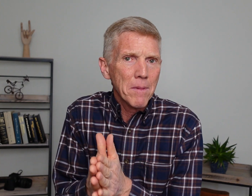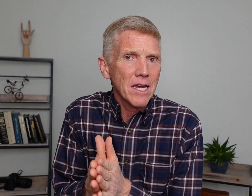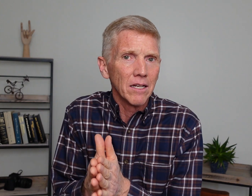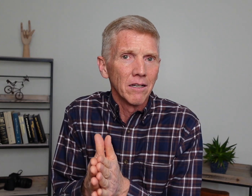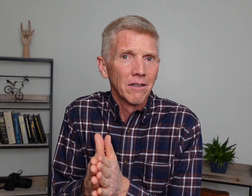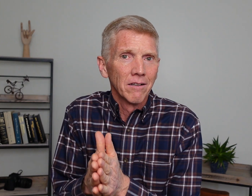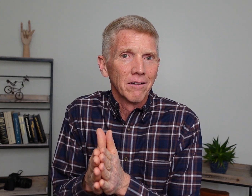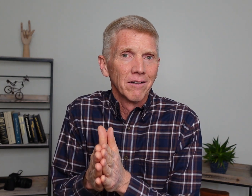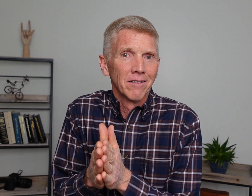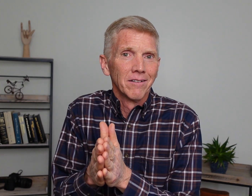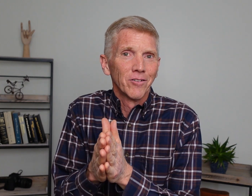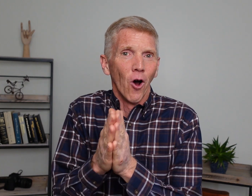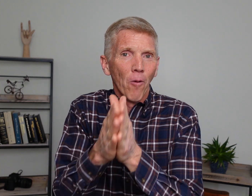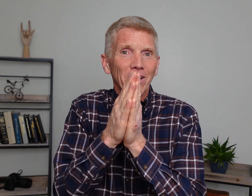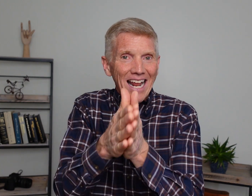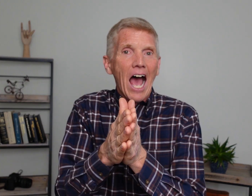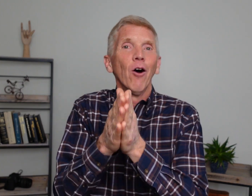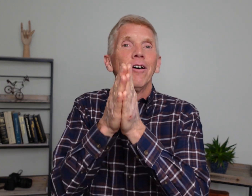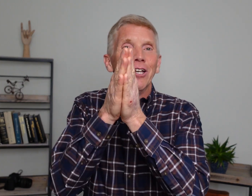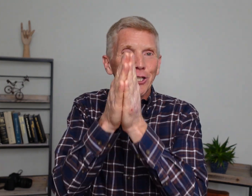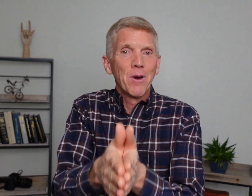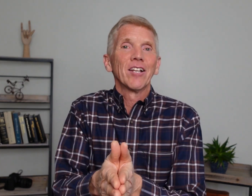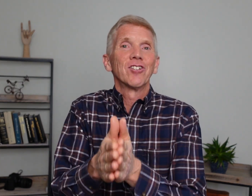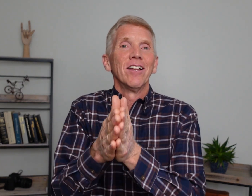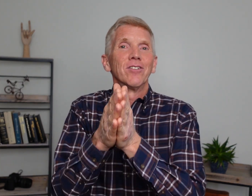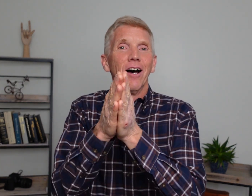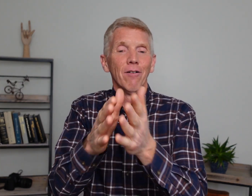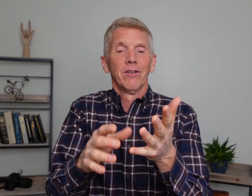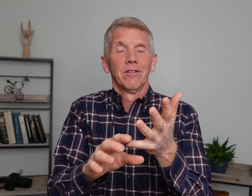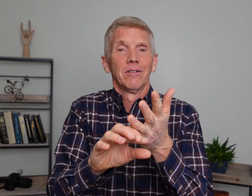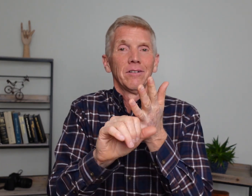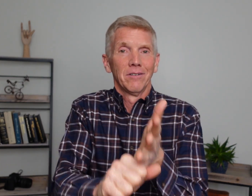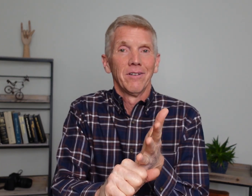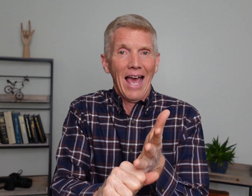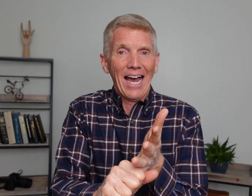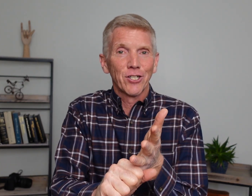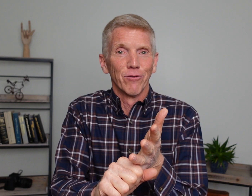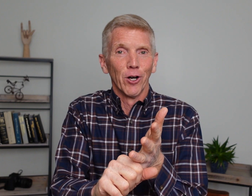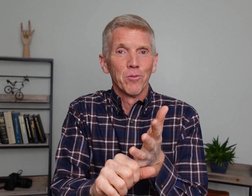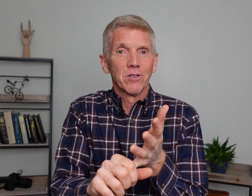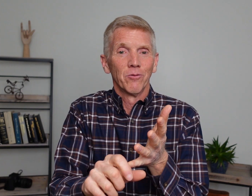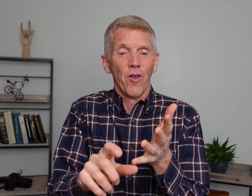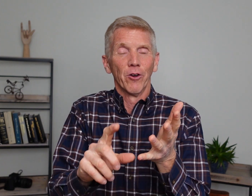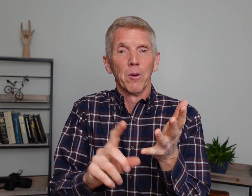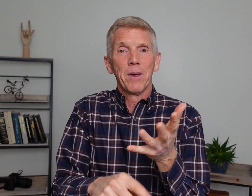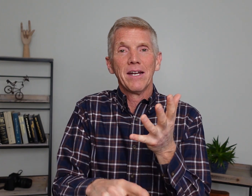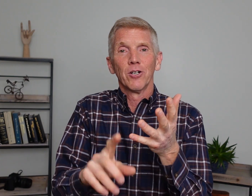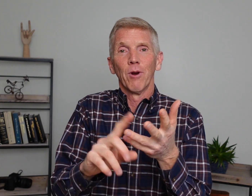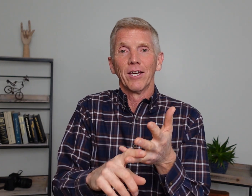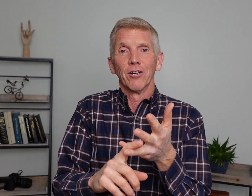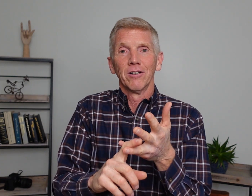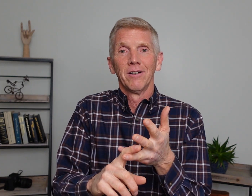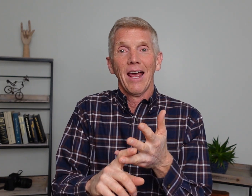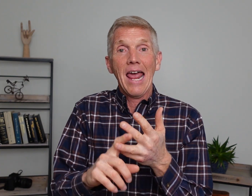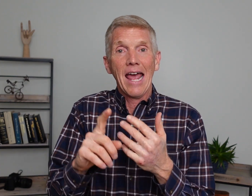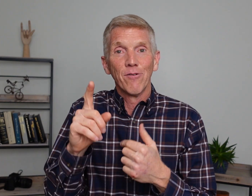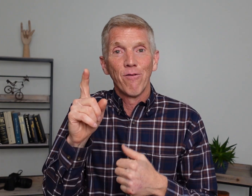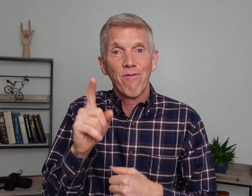mean? So hopefully now, you got a sense of action verbs, when they're repeated or regular, and